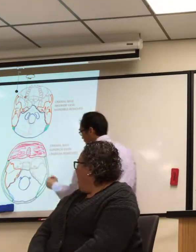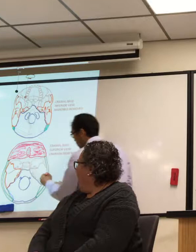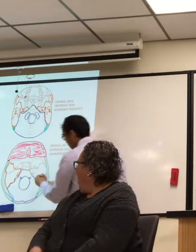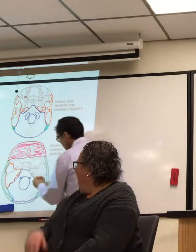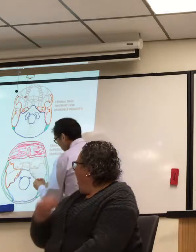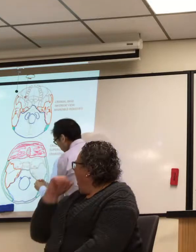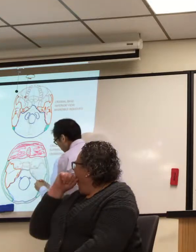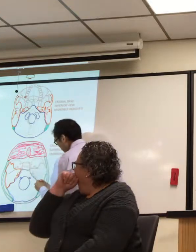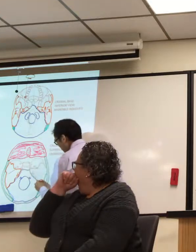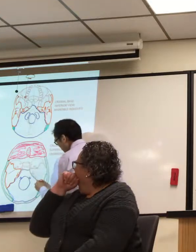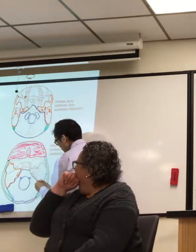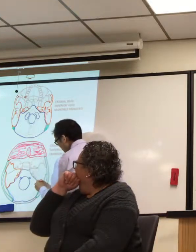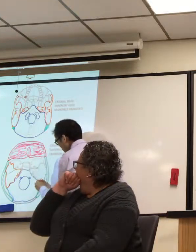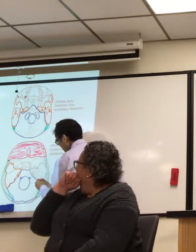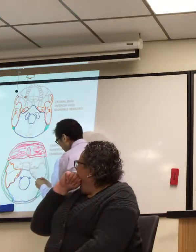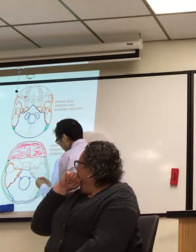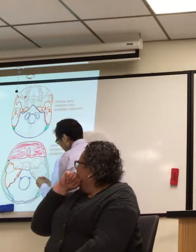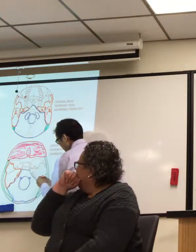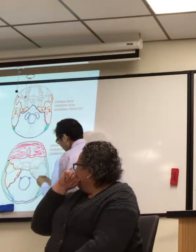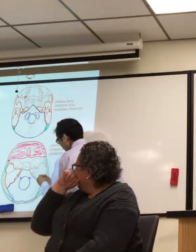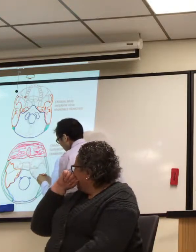And on the other side.